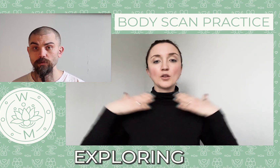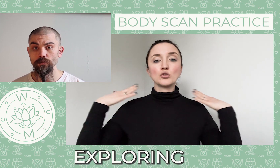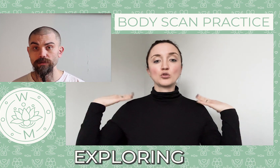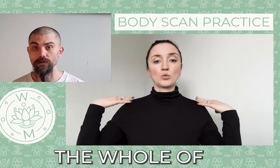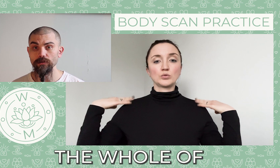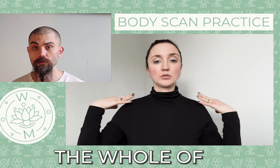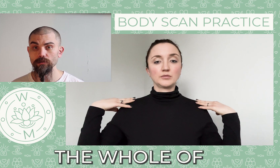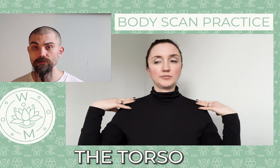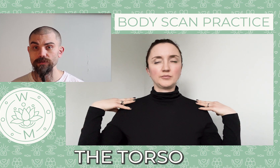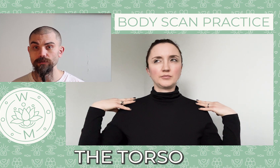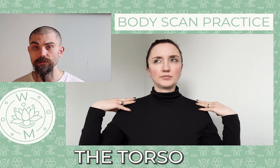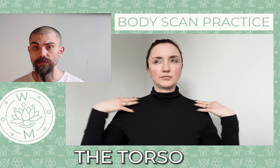exploring the whole of the torso.